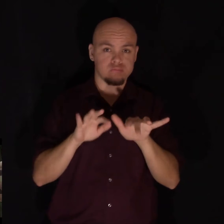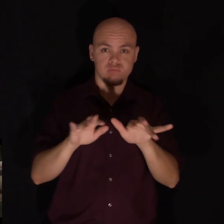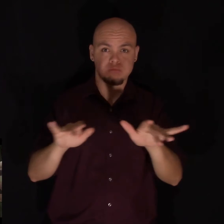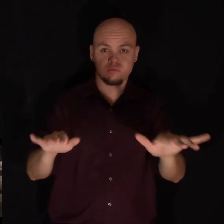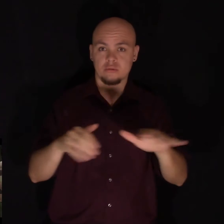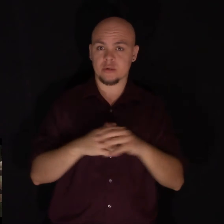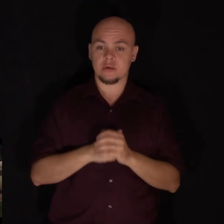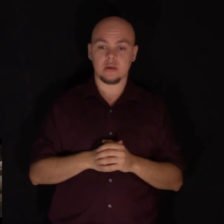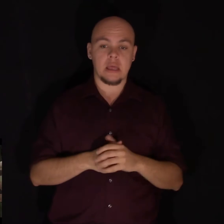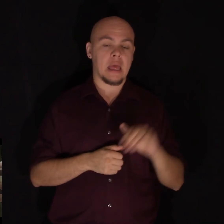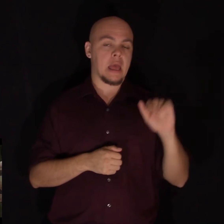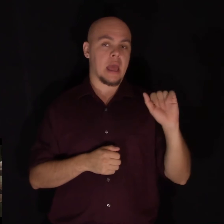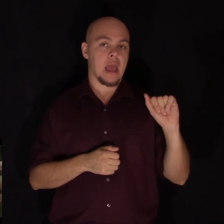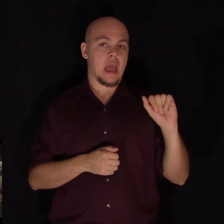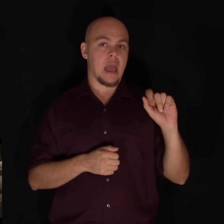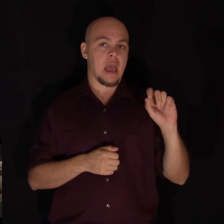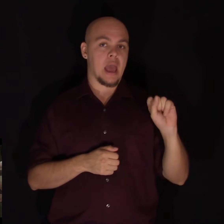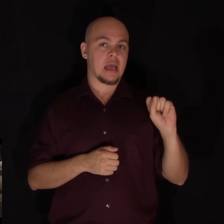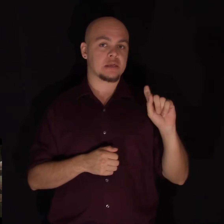An asteroid impact?